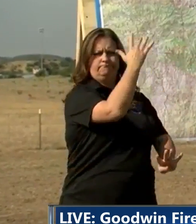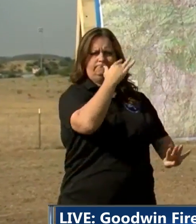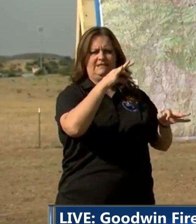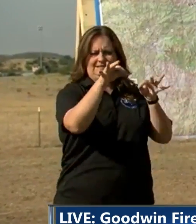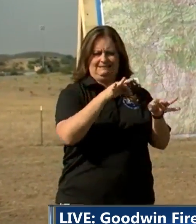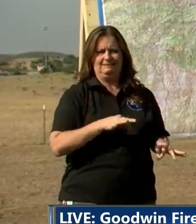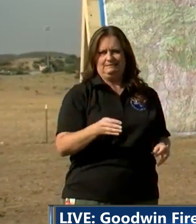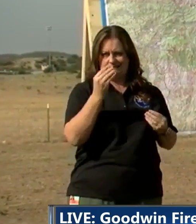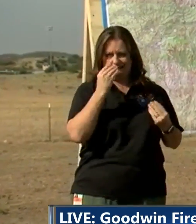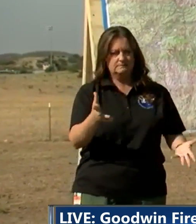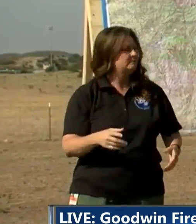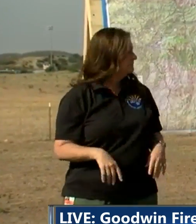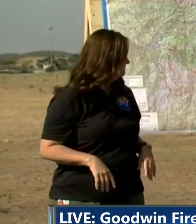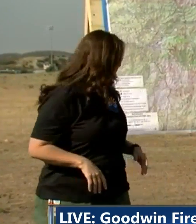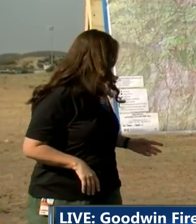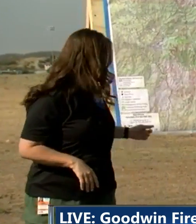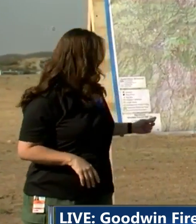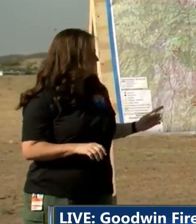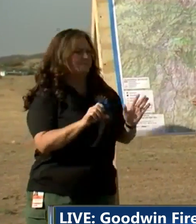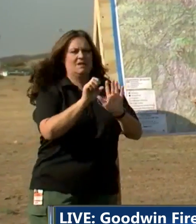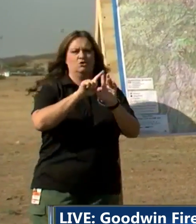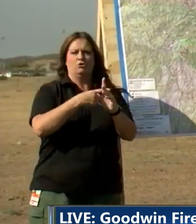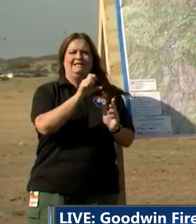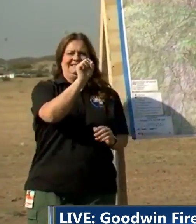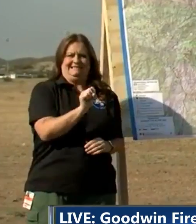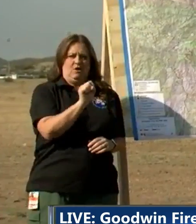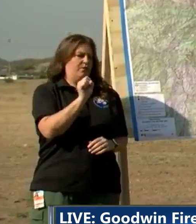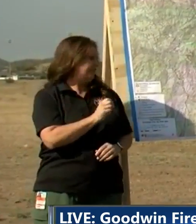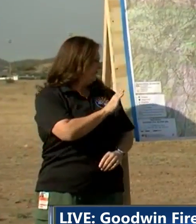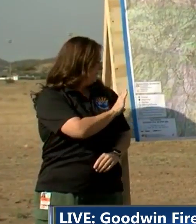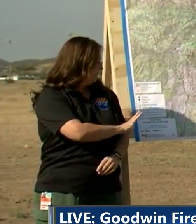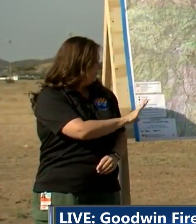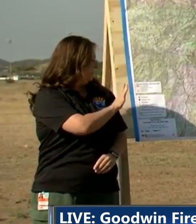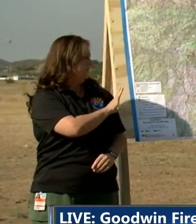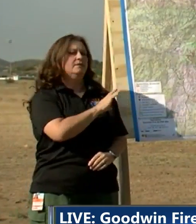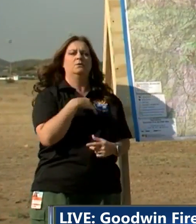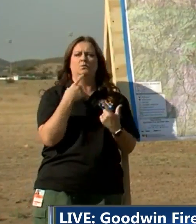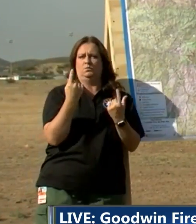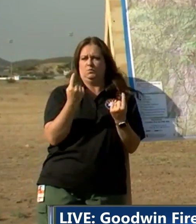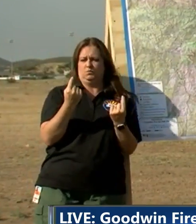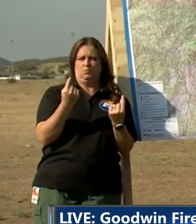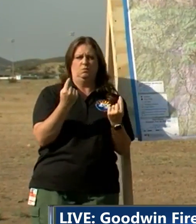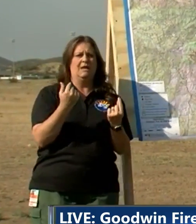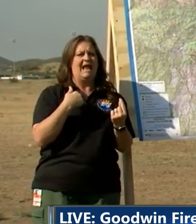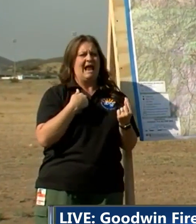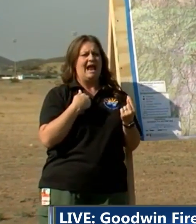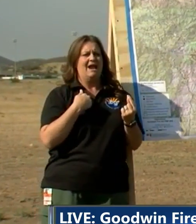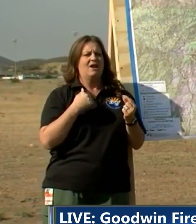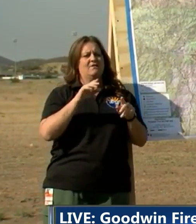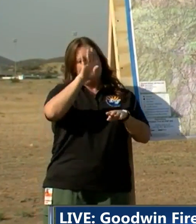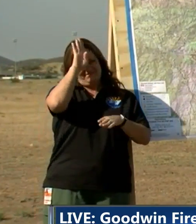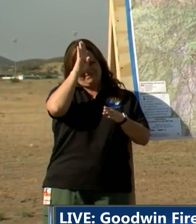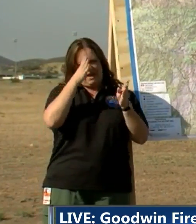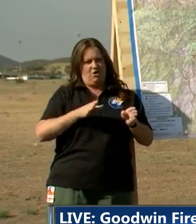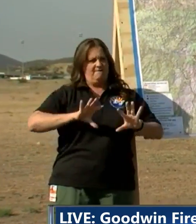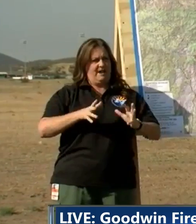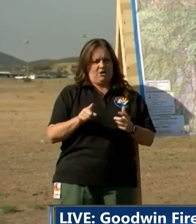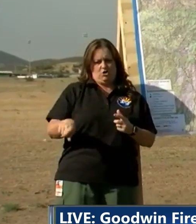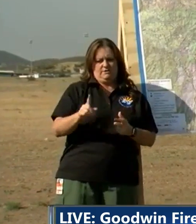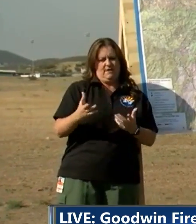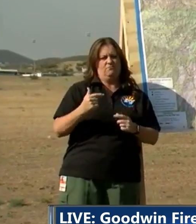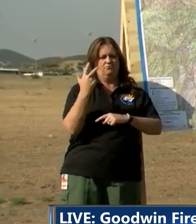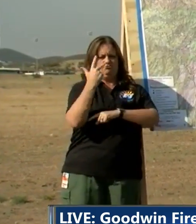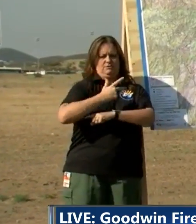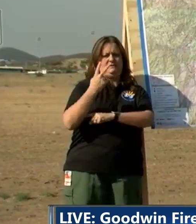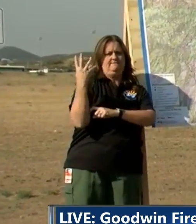an update. So starting on the south end down here, basically what we've done there is we've had crews down in there for the last 3 or 4